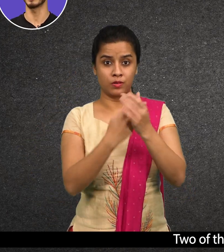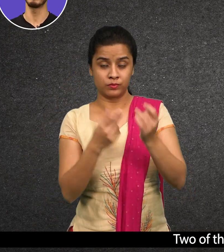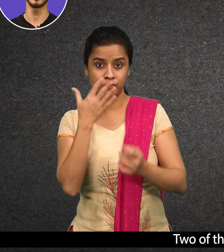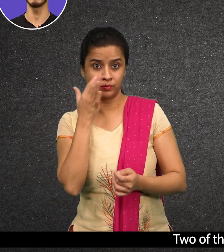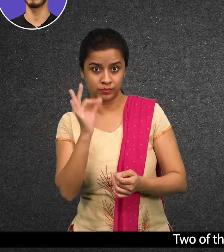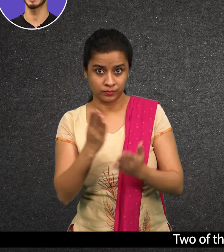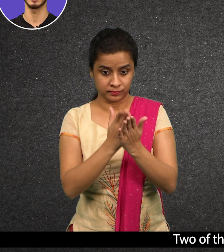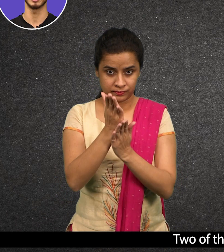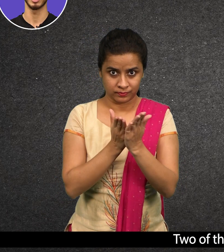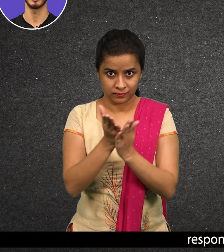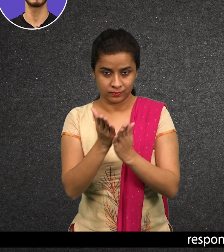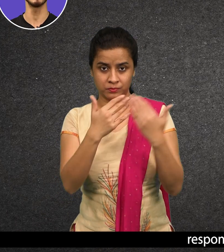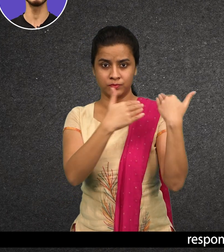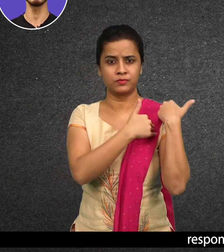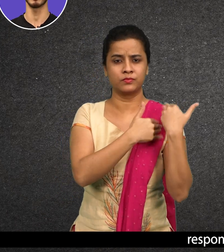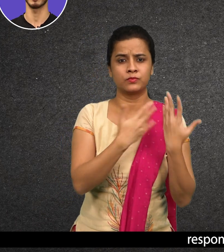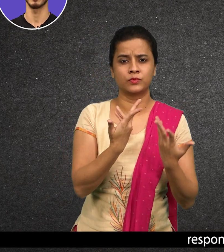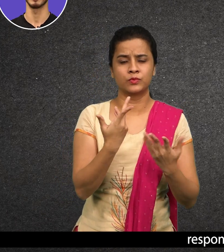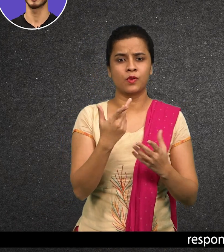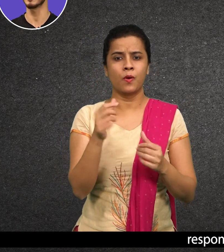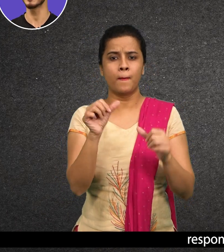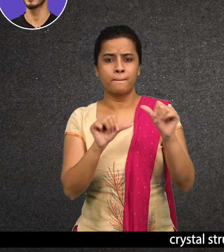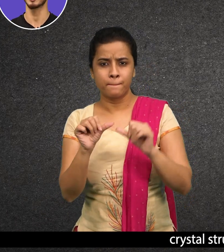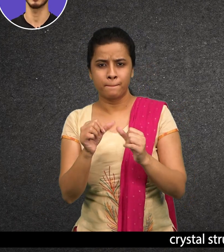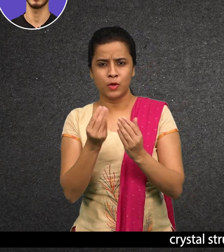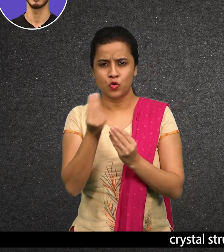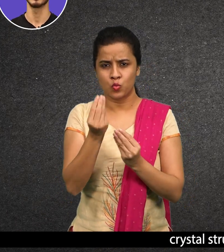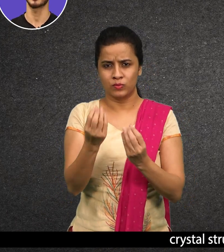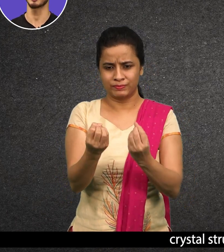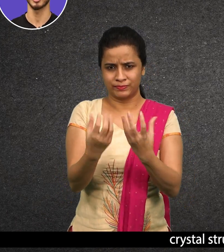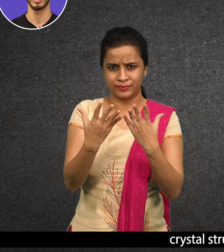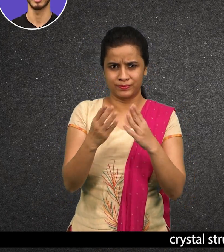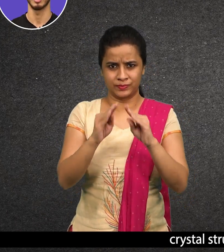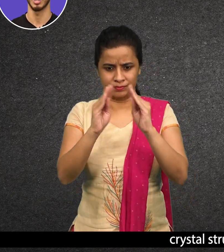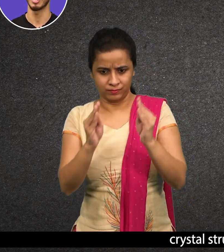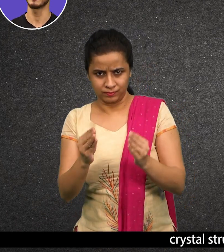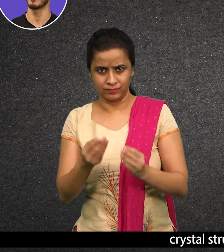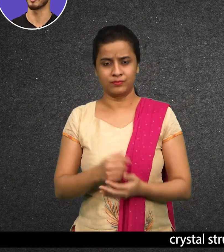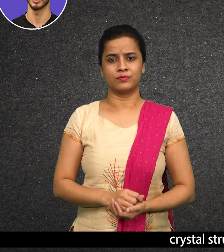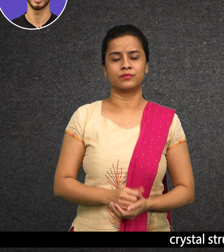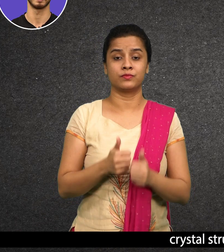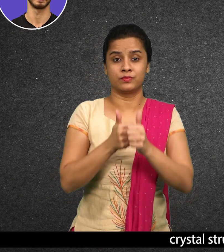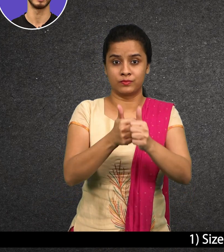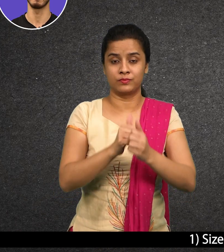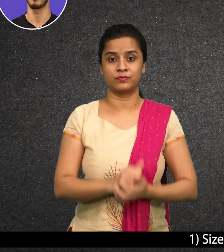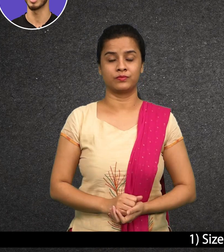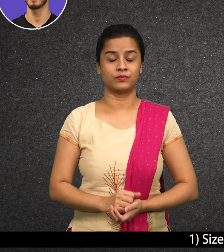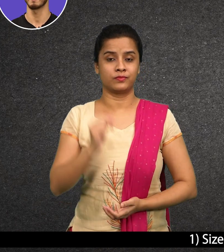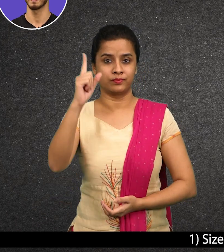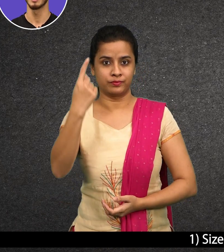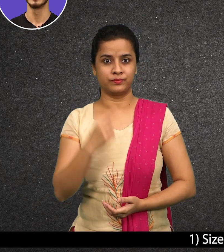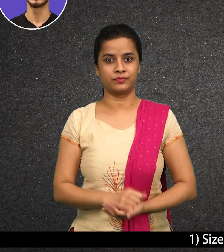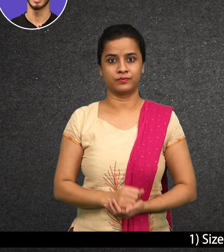Two of the important factors responsible for a certain crystal structure are as follows. Number